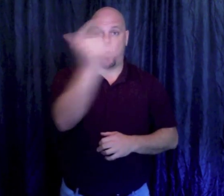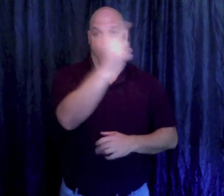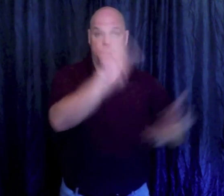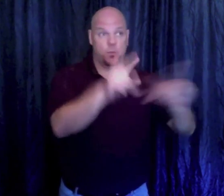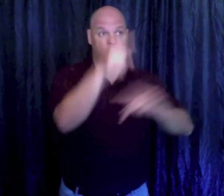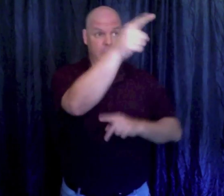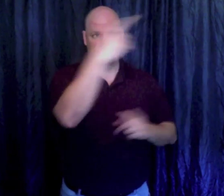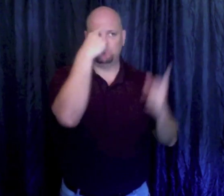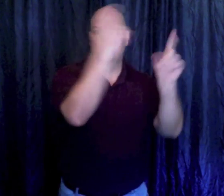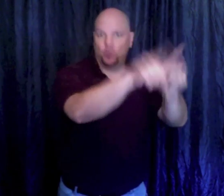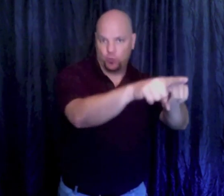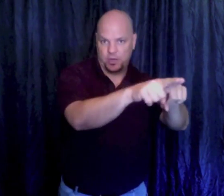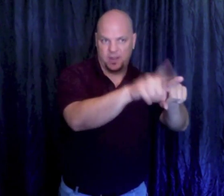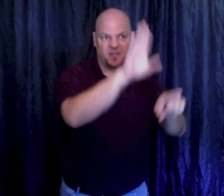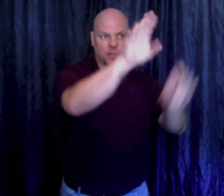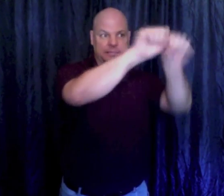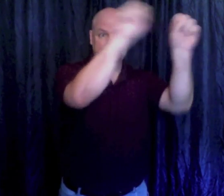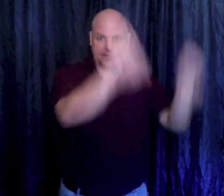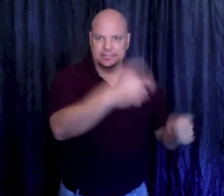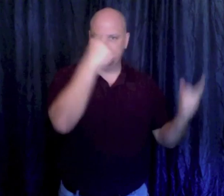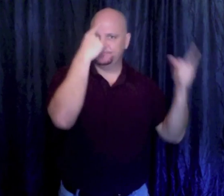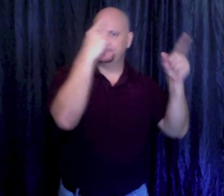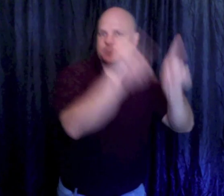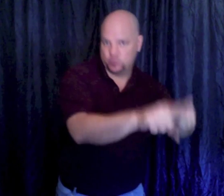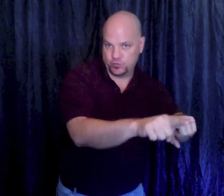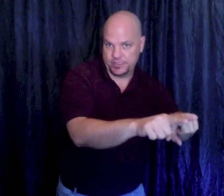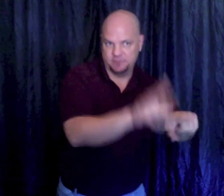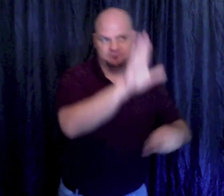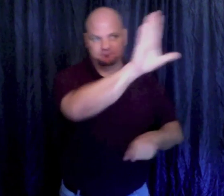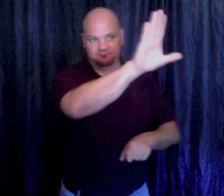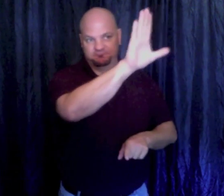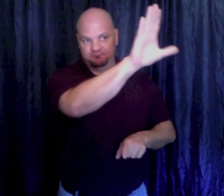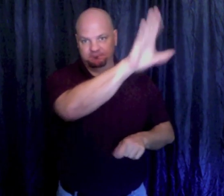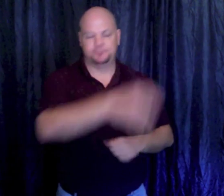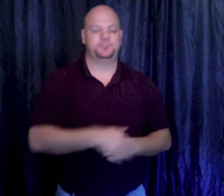have their own system. They have their own boundaries. They have their own agreements.